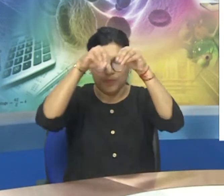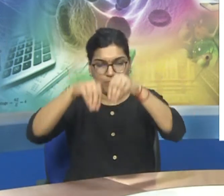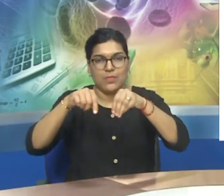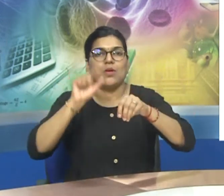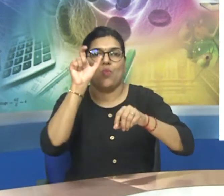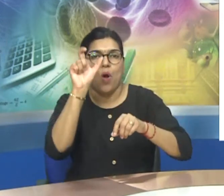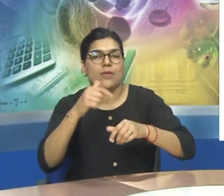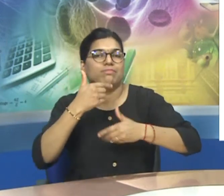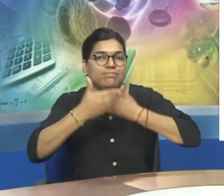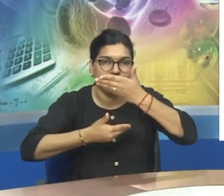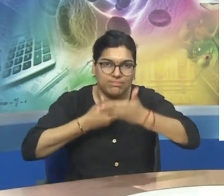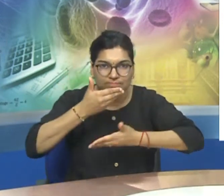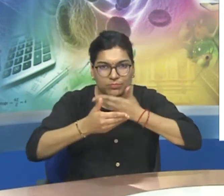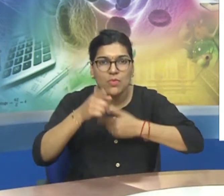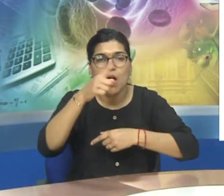taken from the lesson number 15.